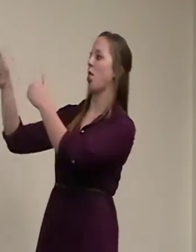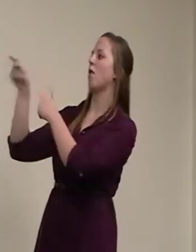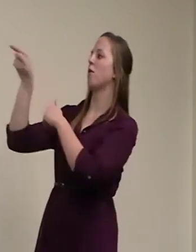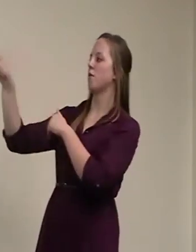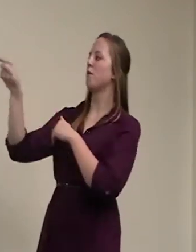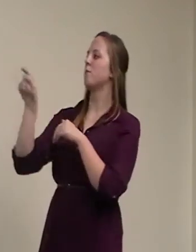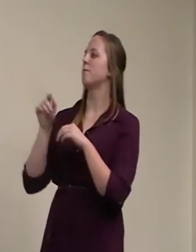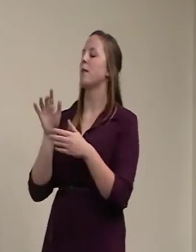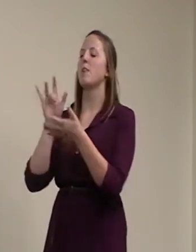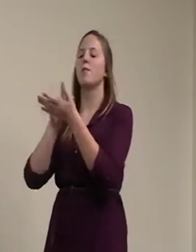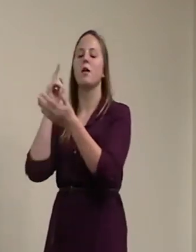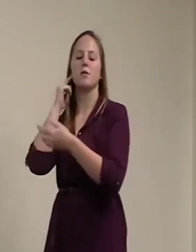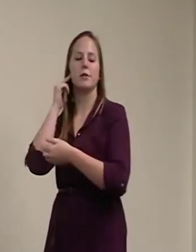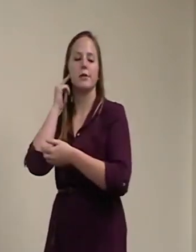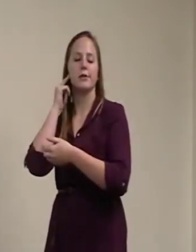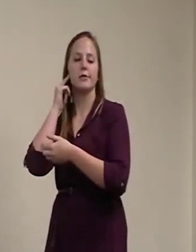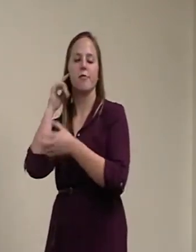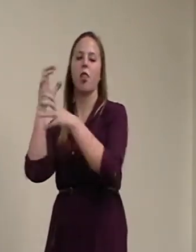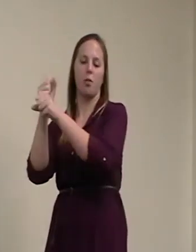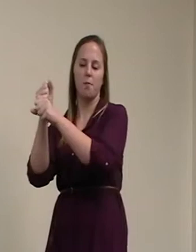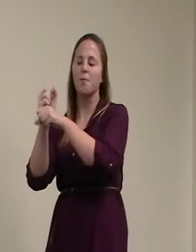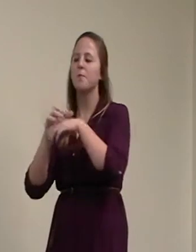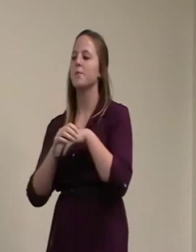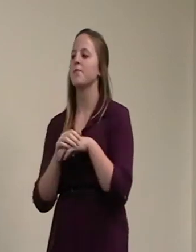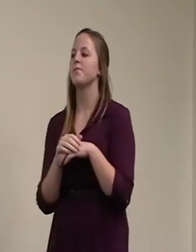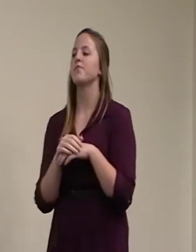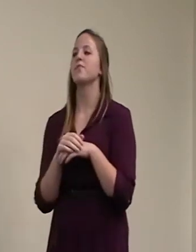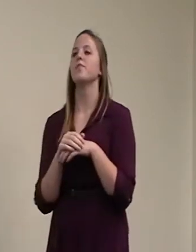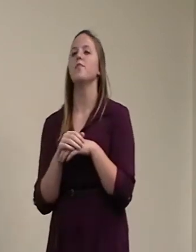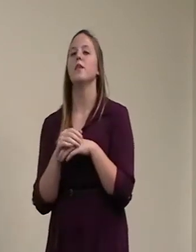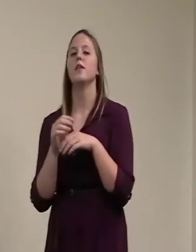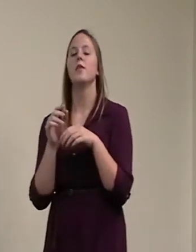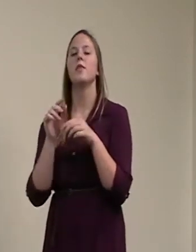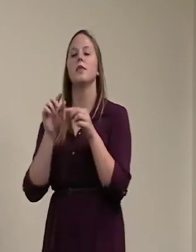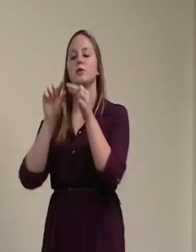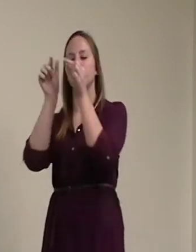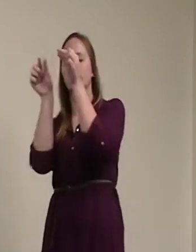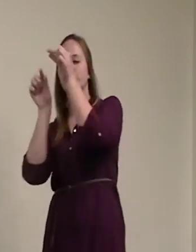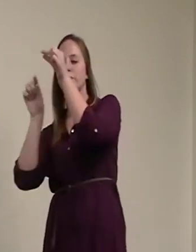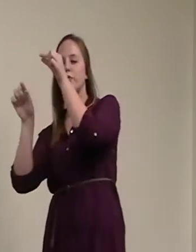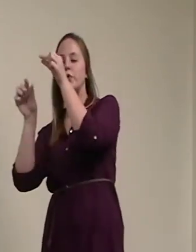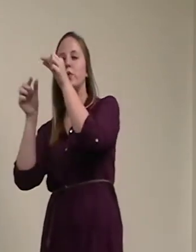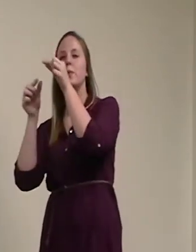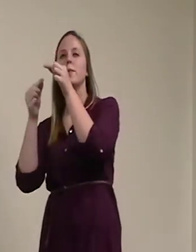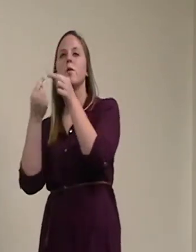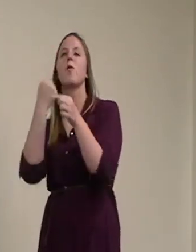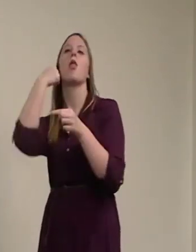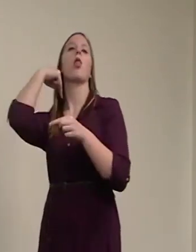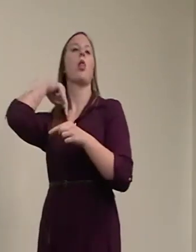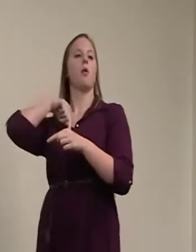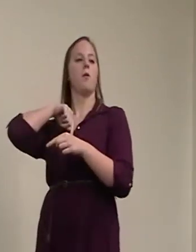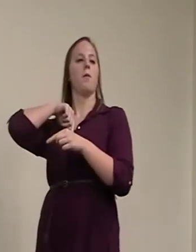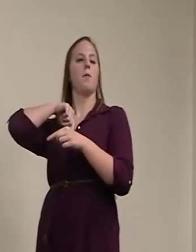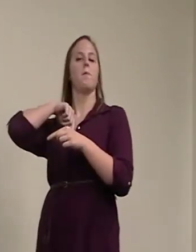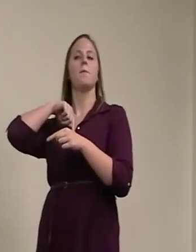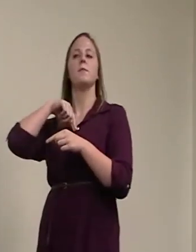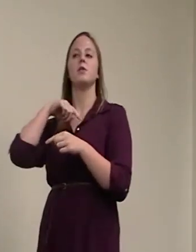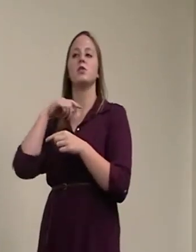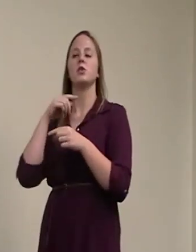This tube goes to the back of your throat, and it opens and closes several times a day. So when you hear your ears pop, as